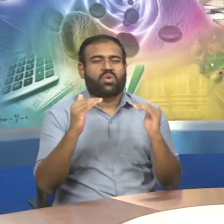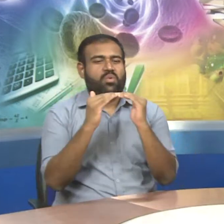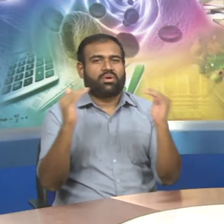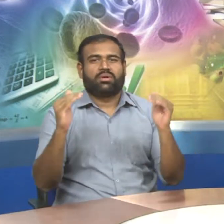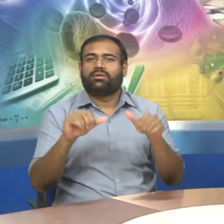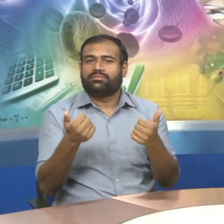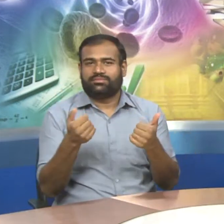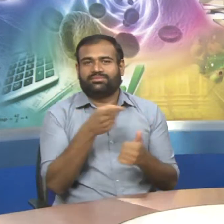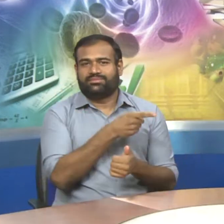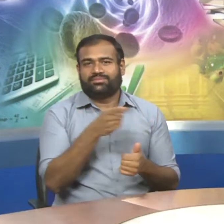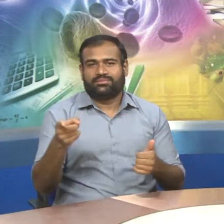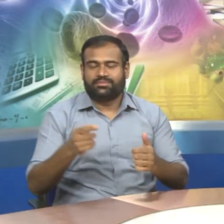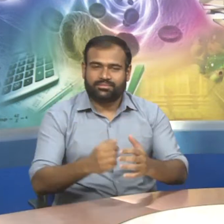complete language.